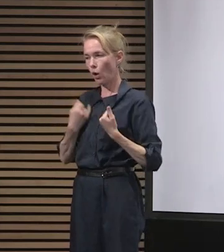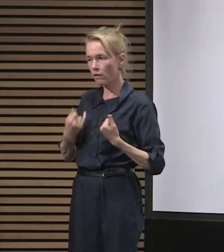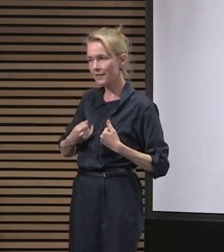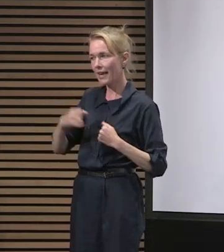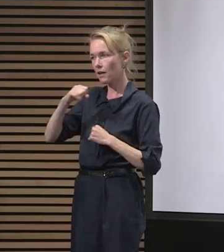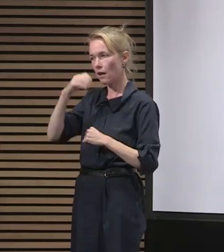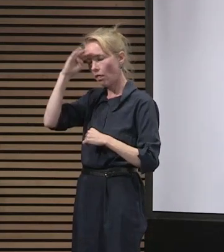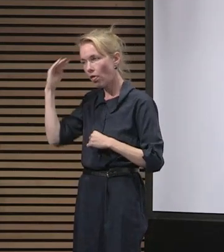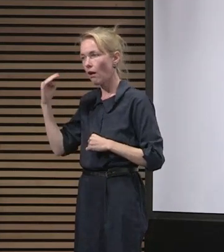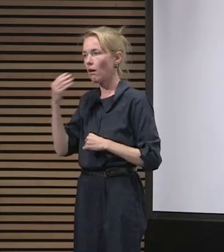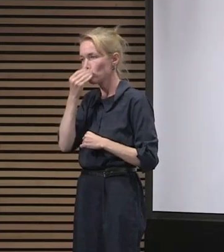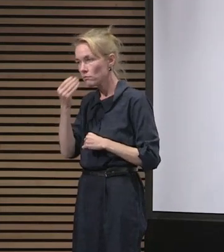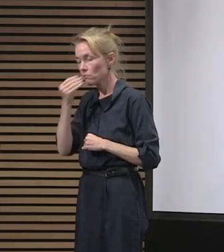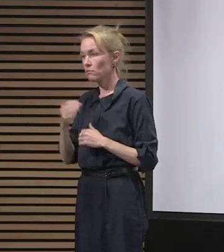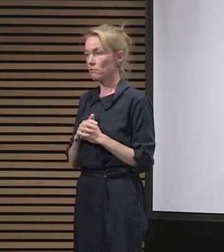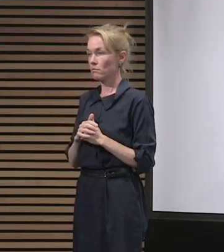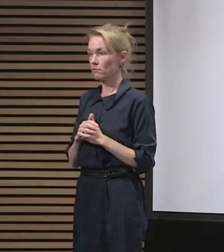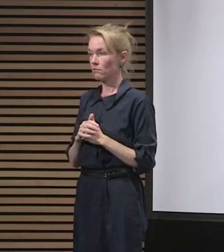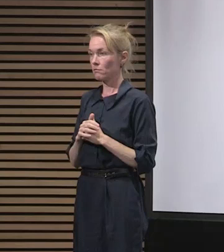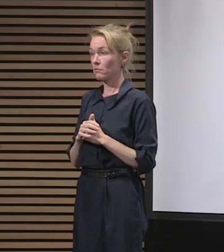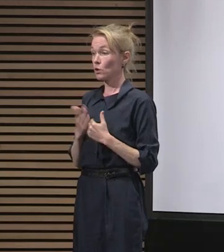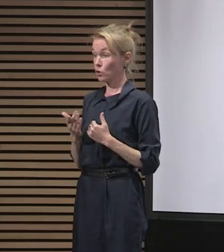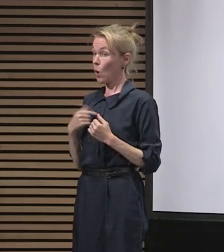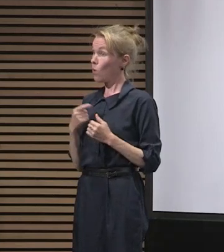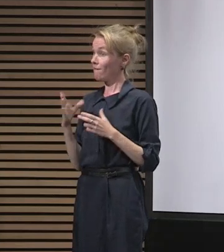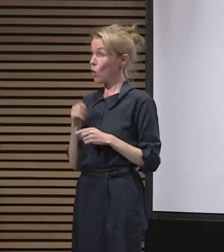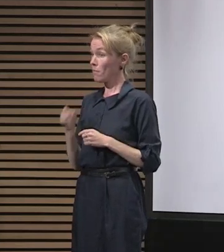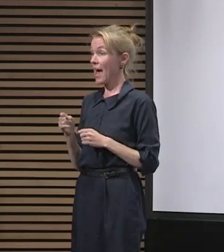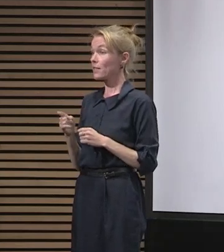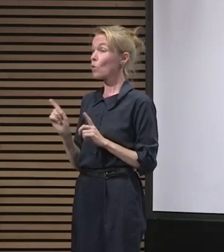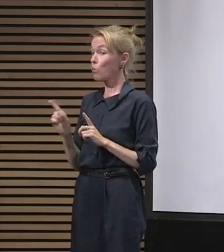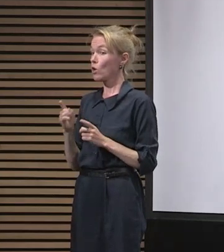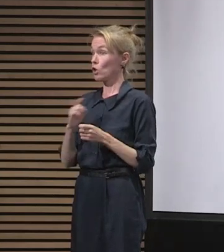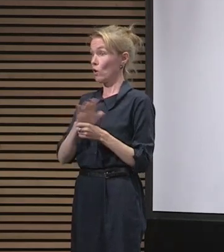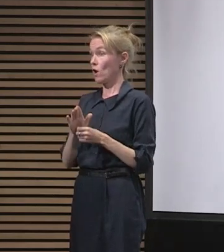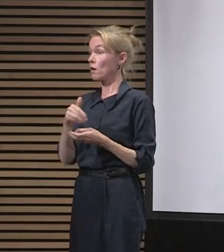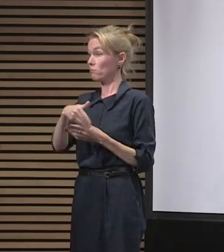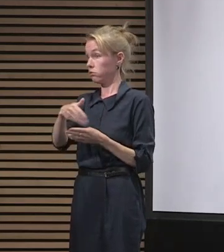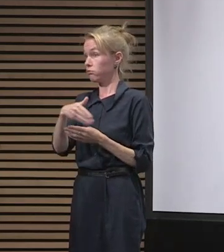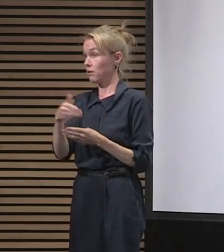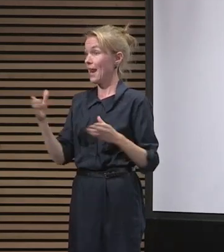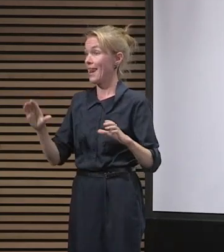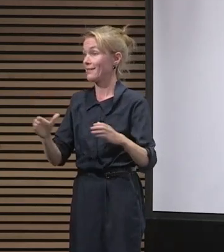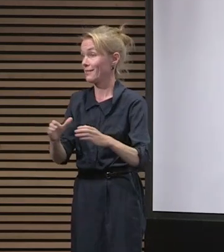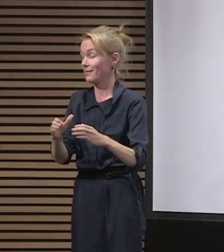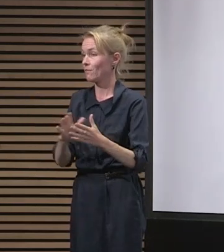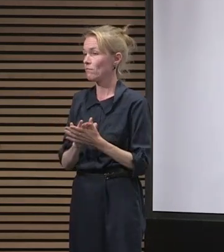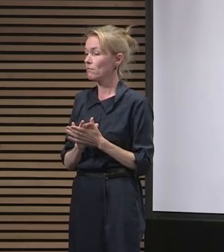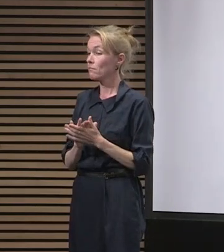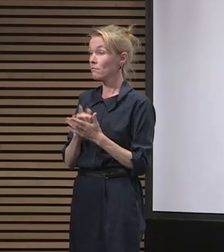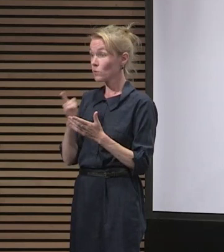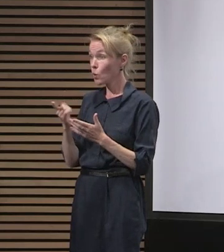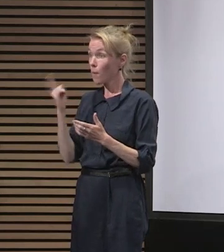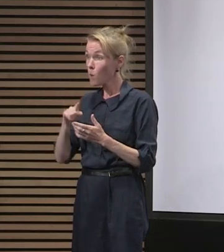contact. That is how we will collectively break the chain of transmission. As I say, those modelling reports are on the Ministry of Health's